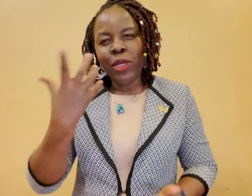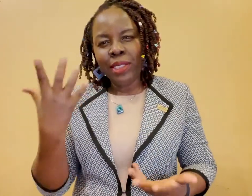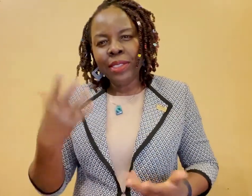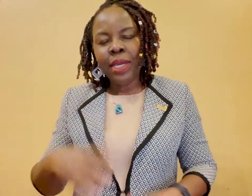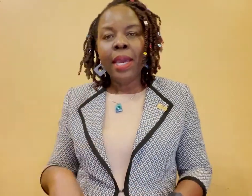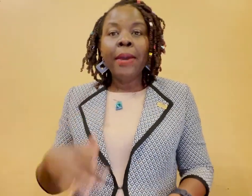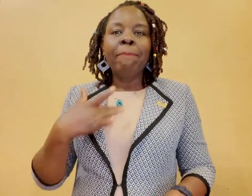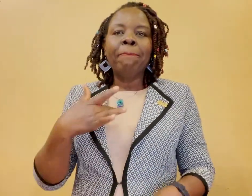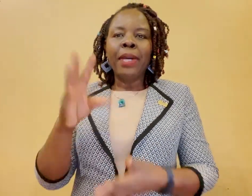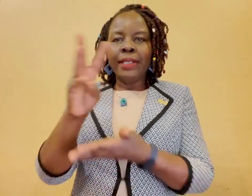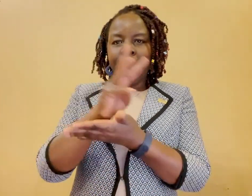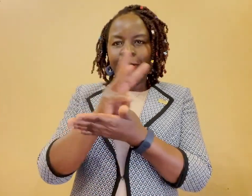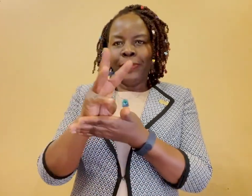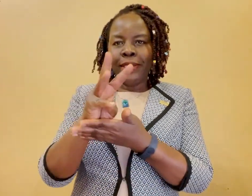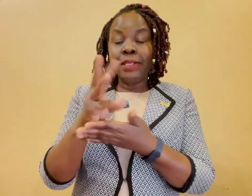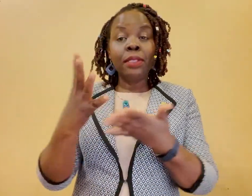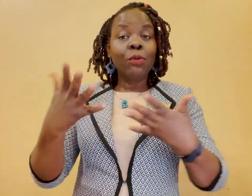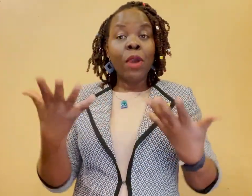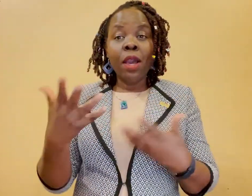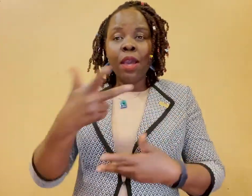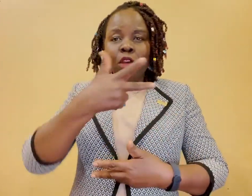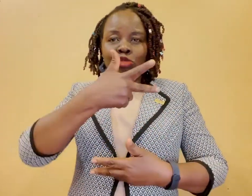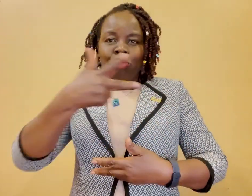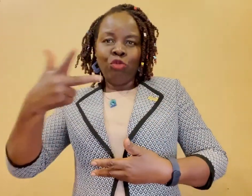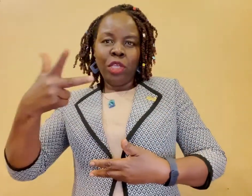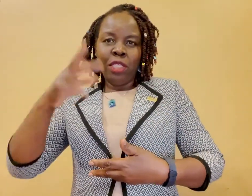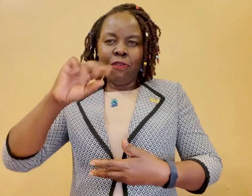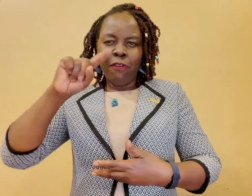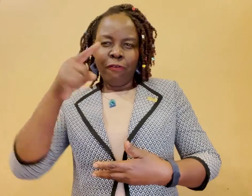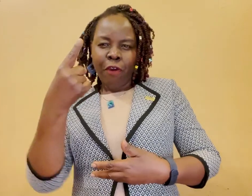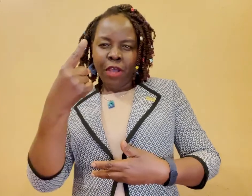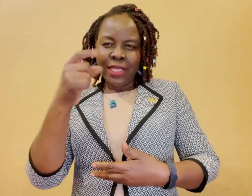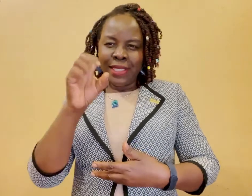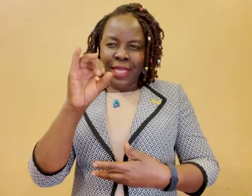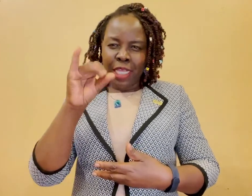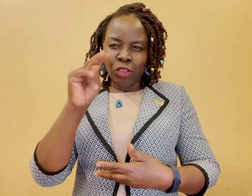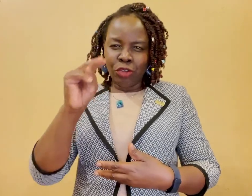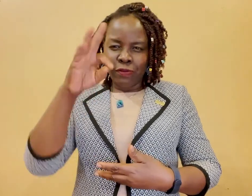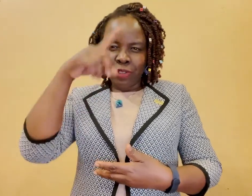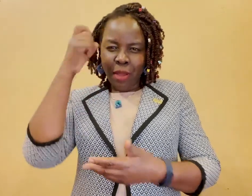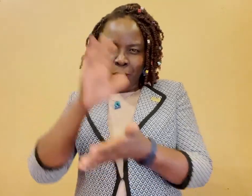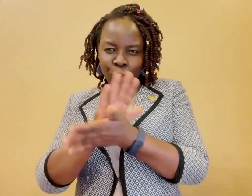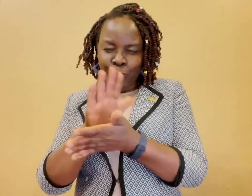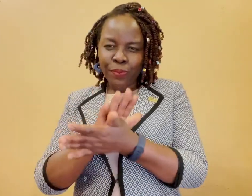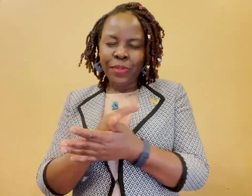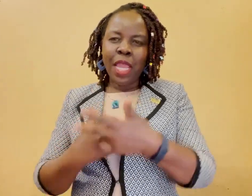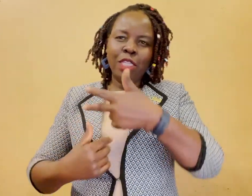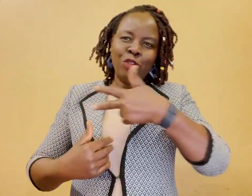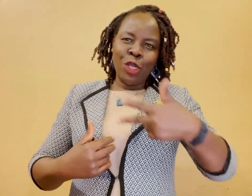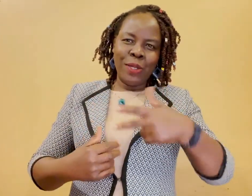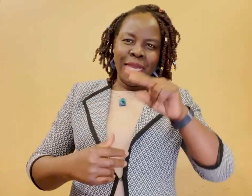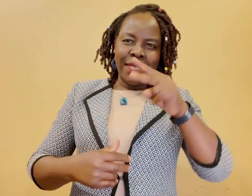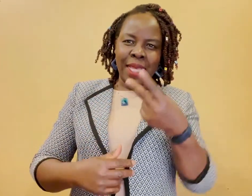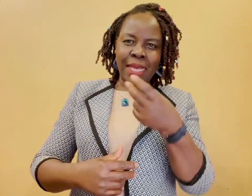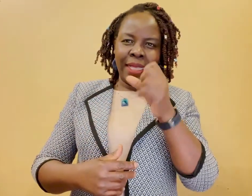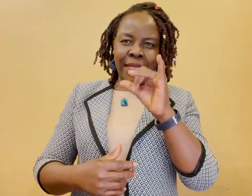a bit boring. A 6-week session consisting of a 3-week first session of school and